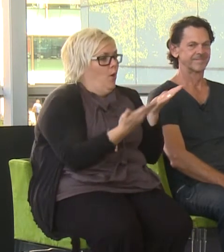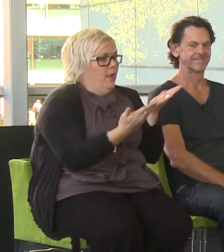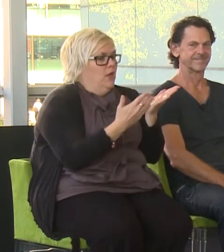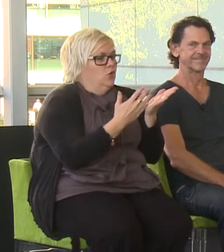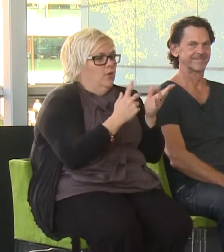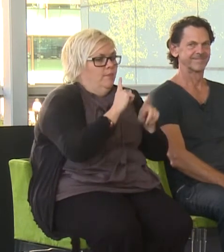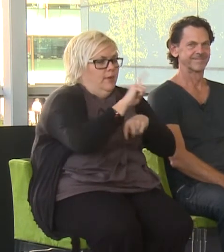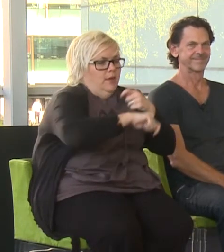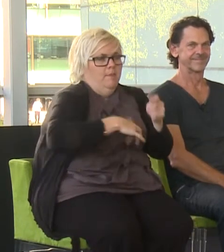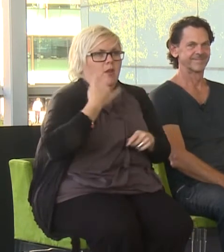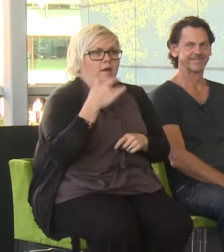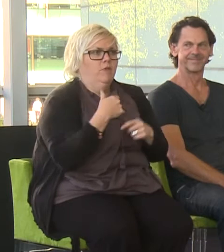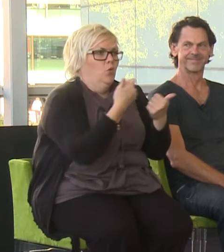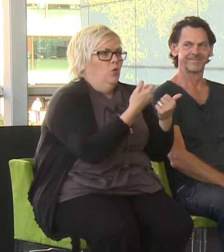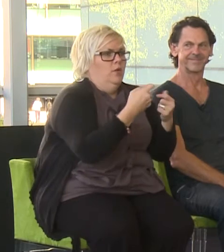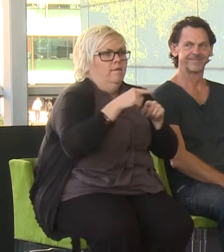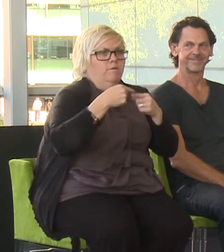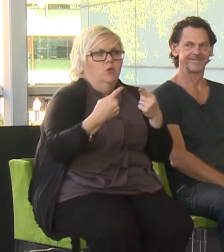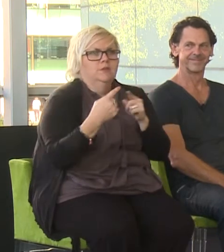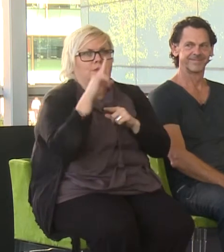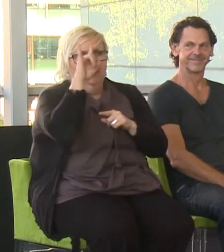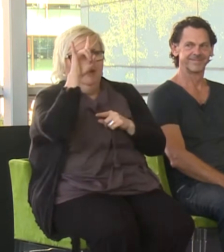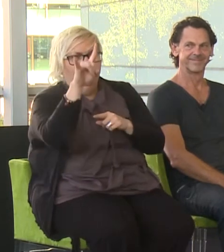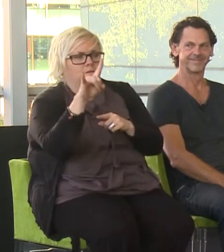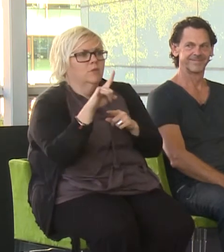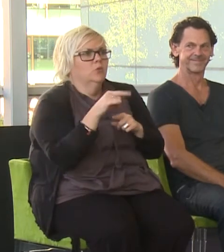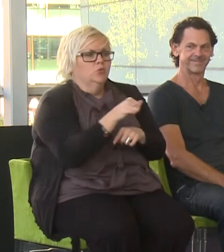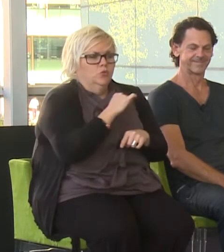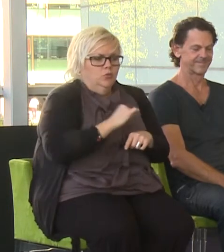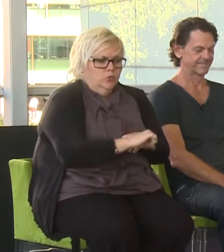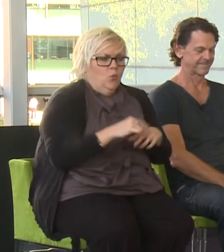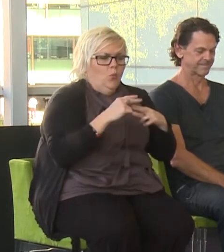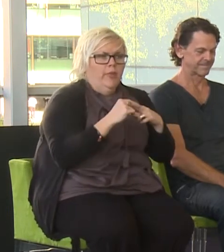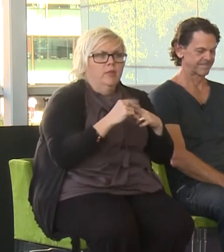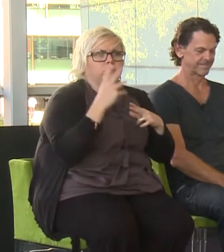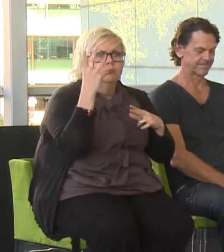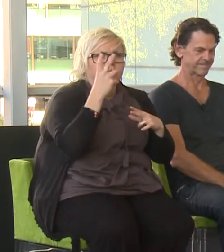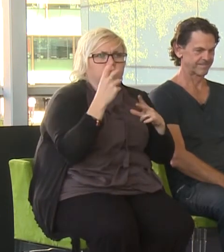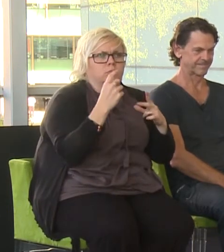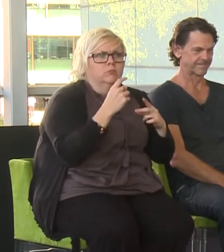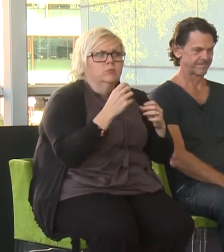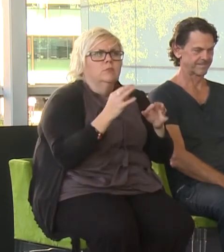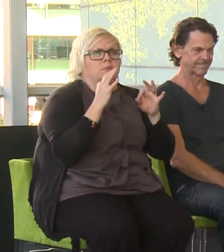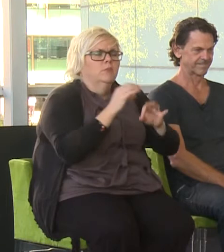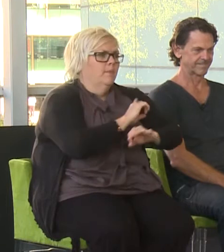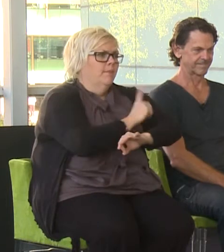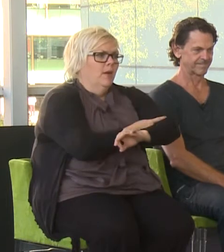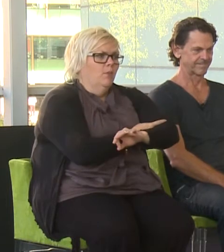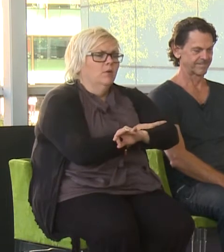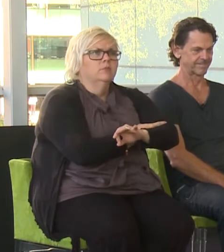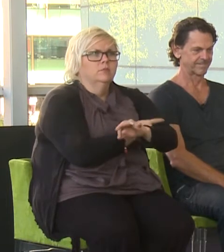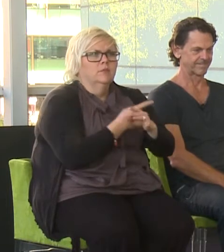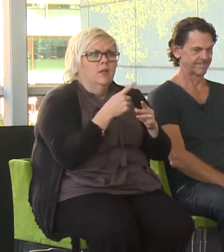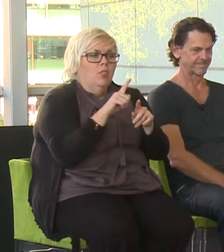versus evil, combative action films, superheroes with special powers and weapons to match. The weaponry is